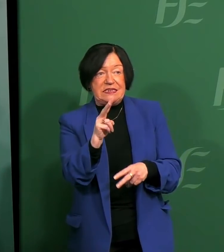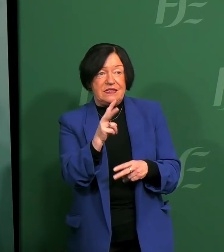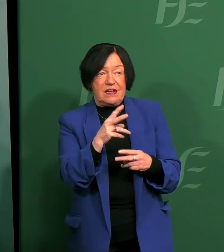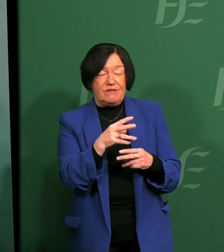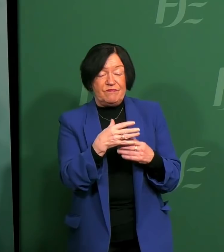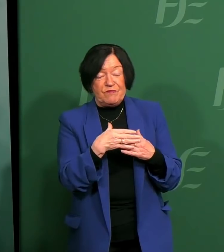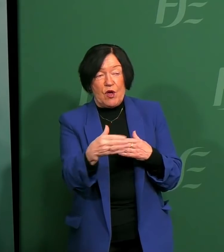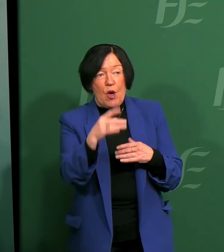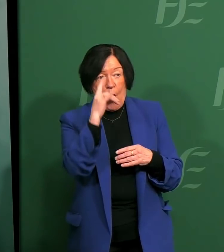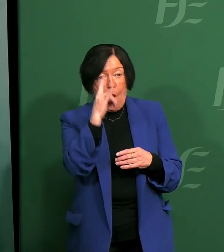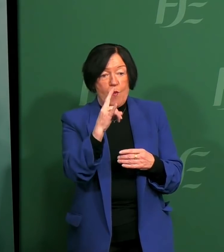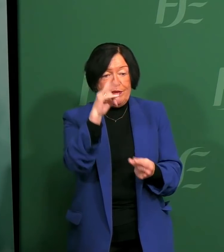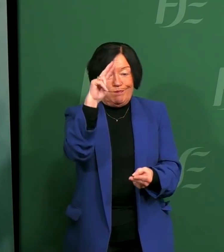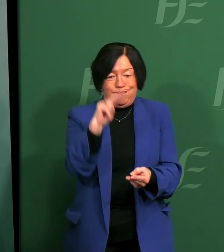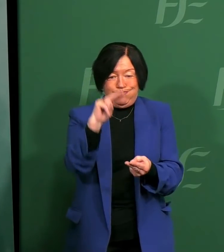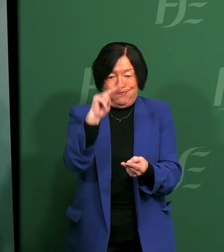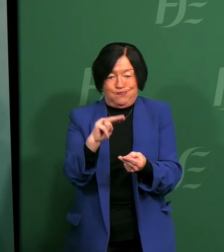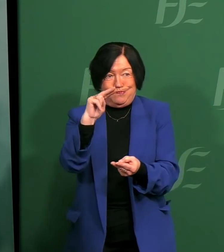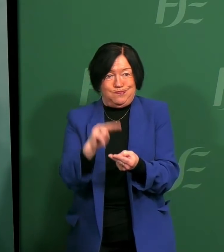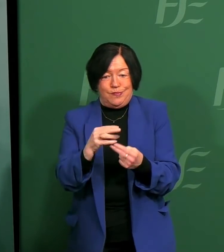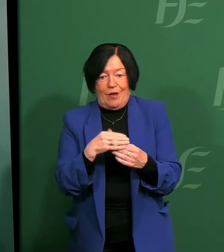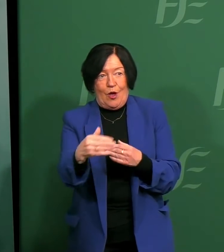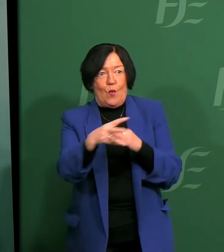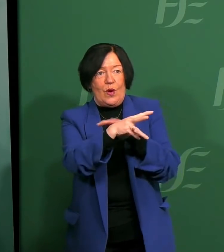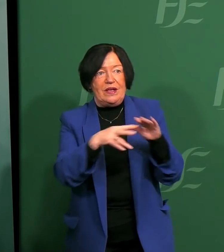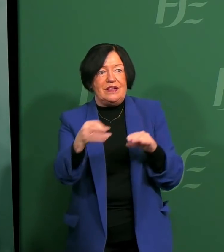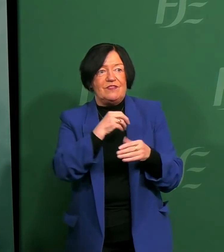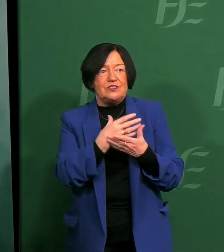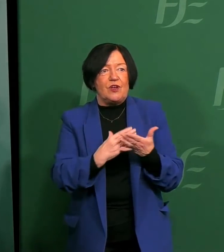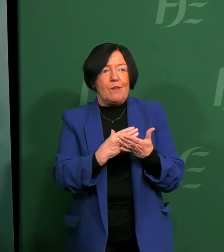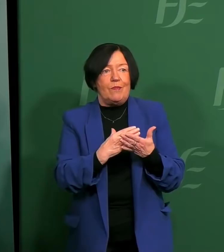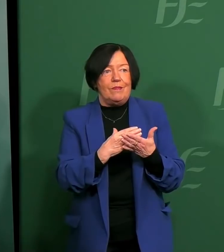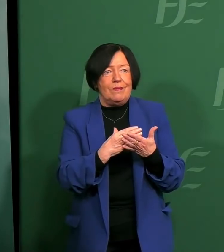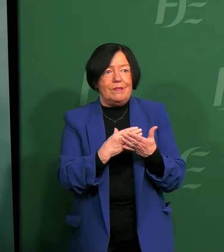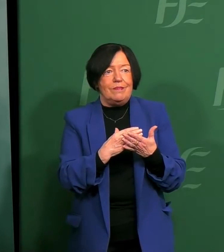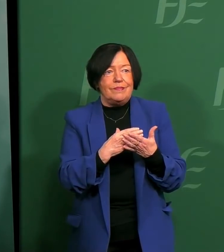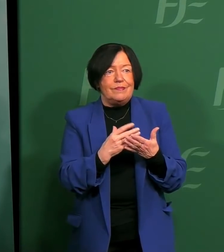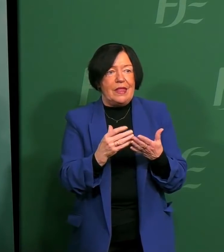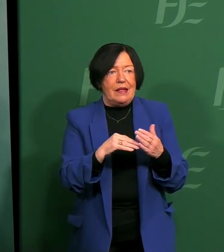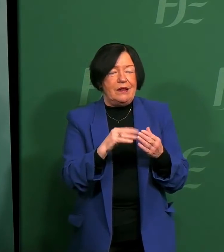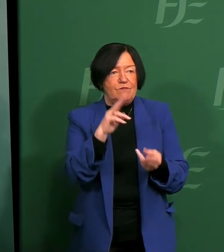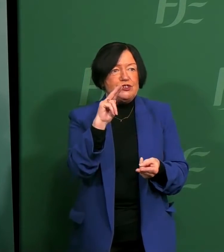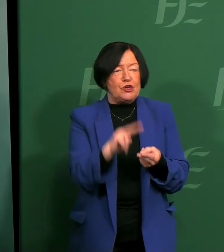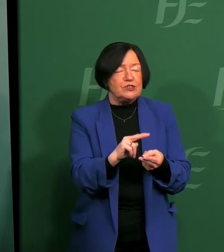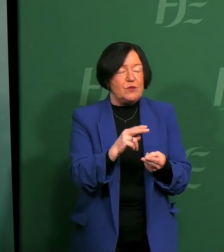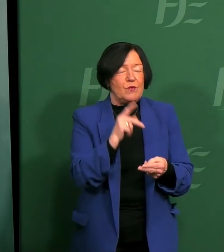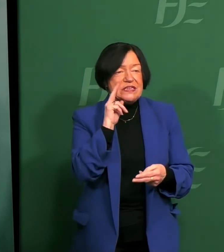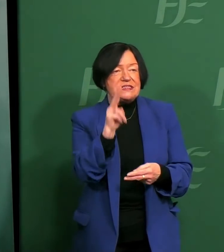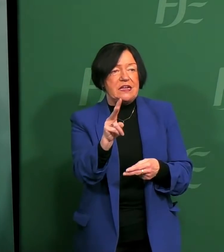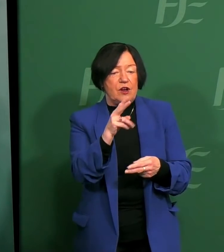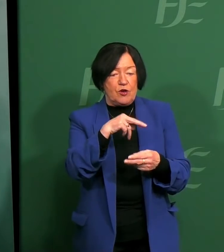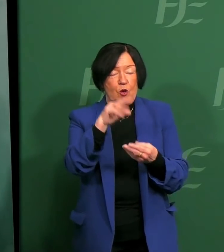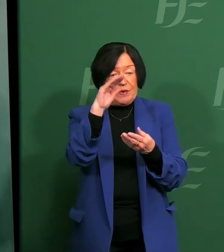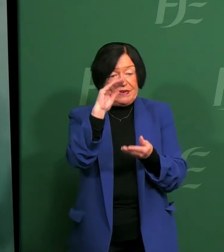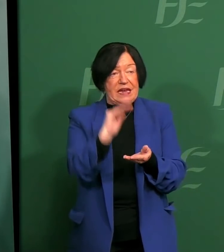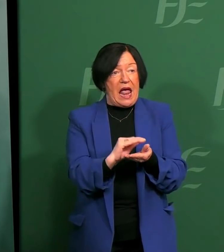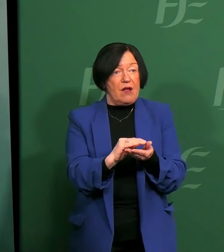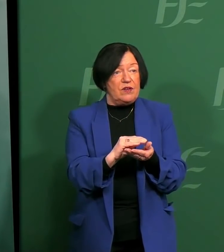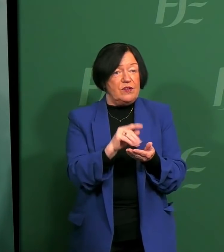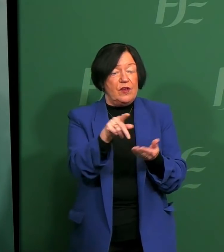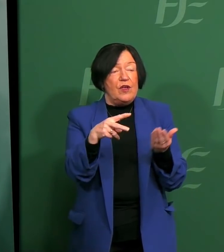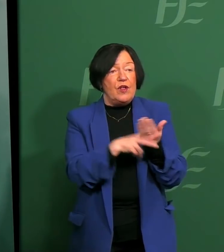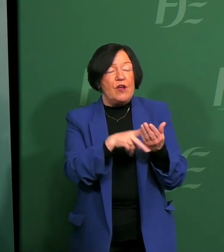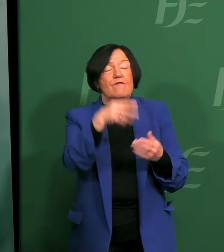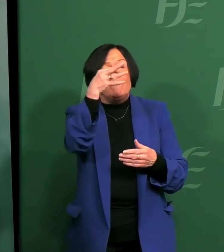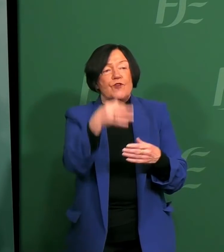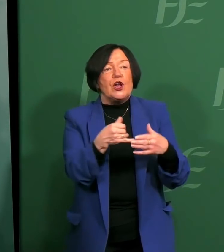down, hopefully significantly over the coming weeks and giving us some relief. We've particularly seen it come down in good relief amongst